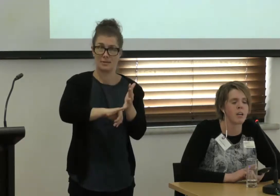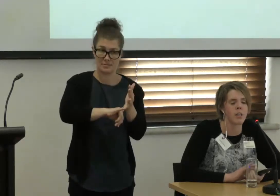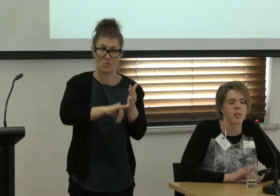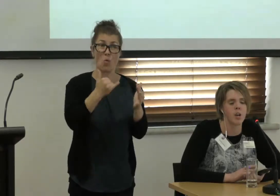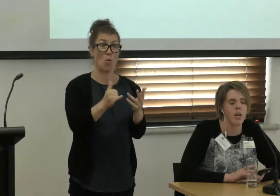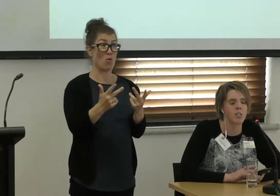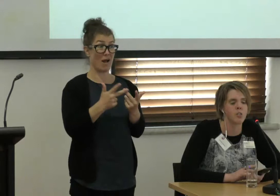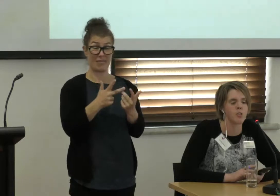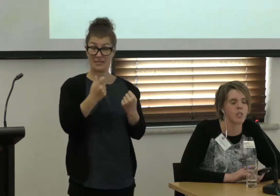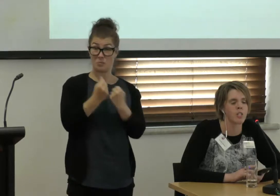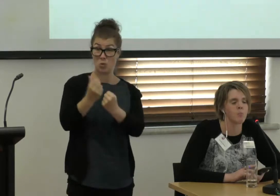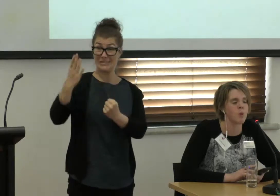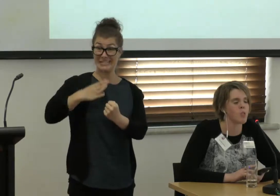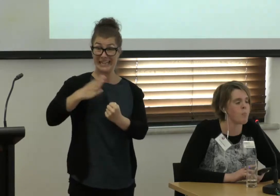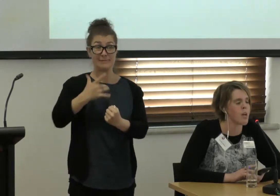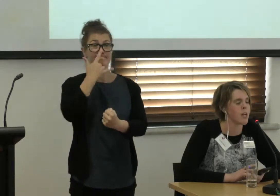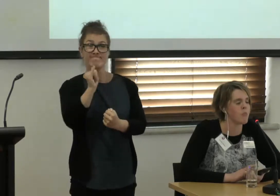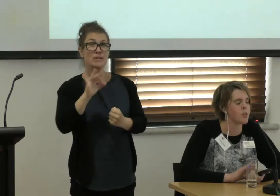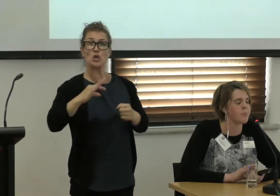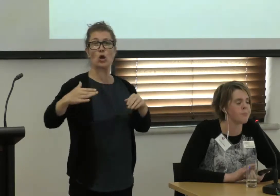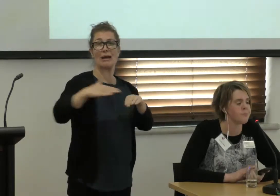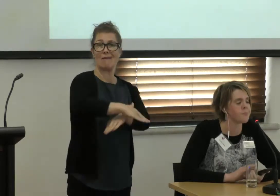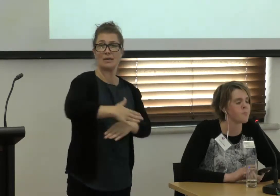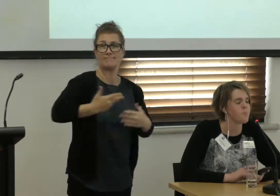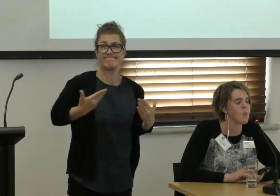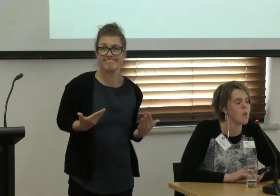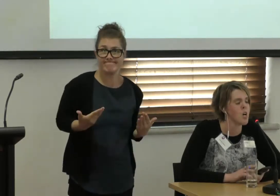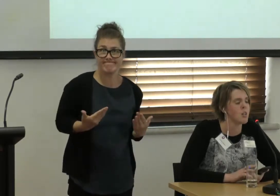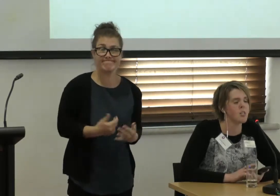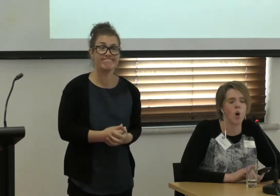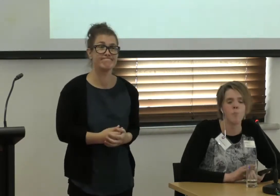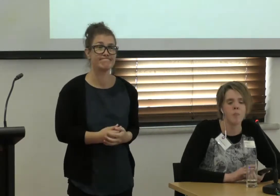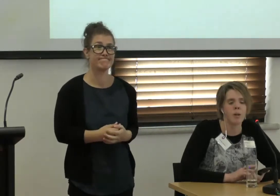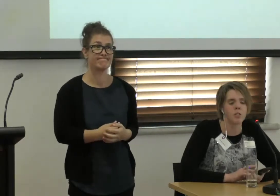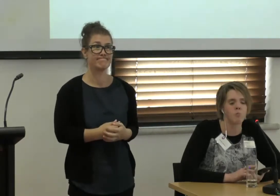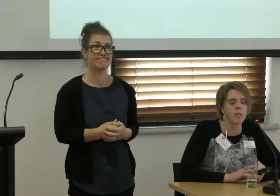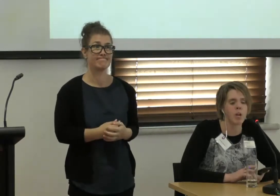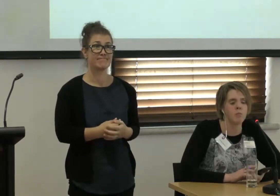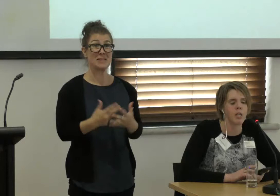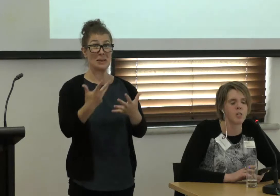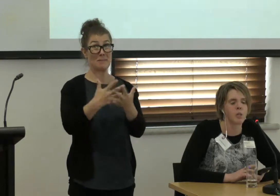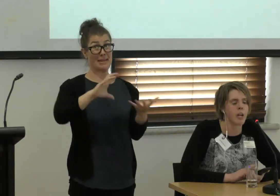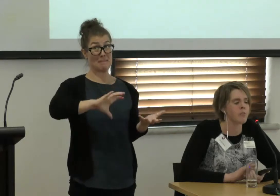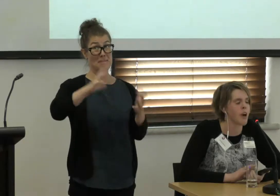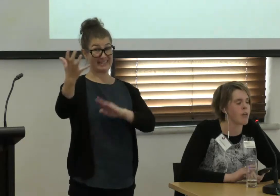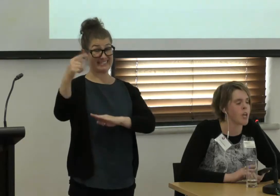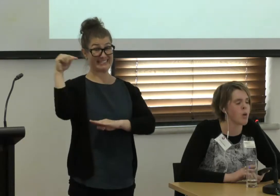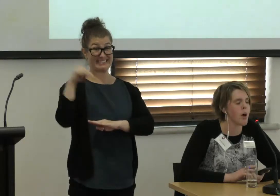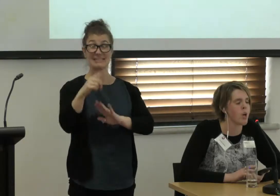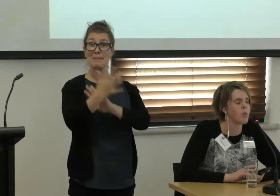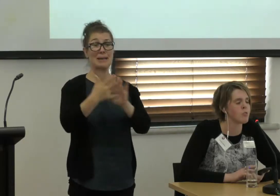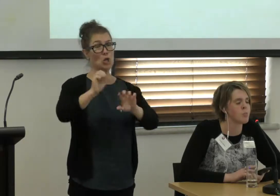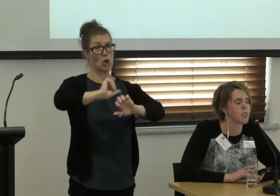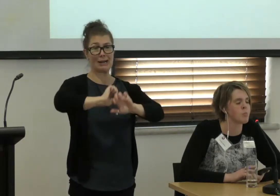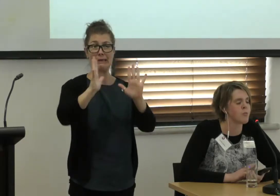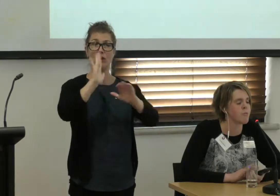under the NDIS due to these supports not being covered. This whole big mess really comes down to a lack of clarity about who